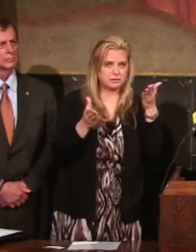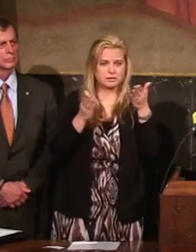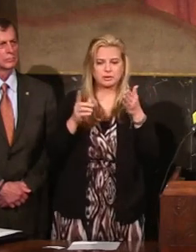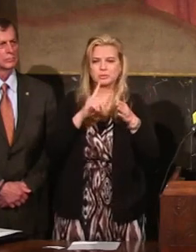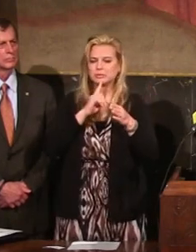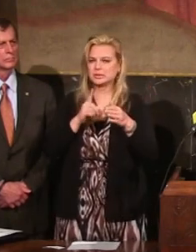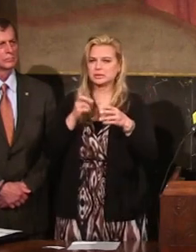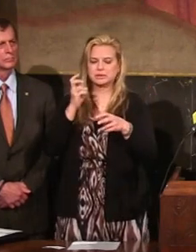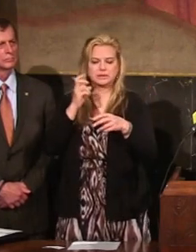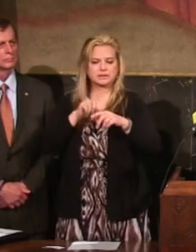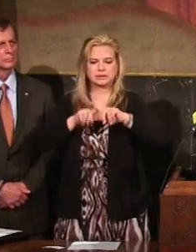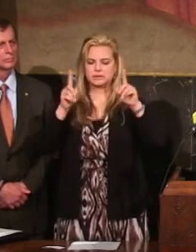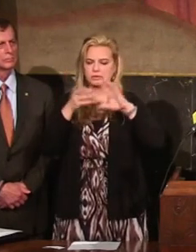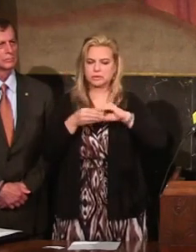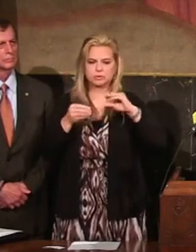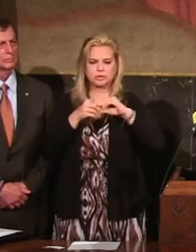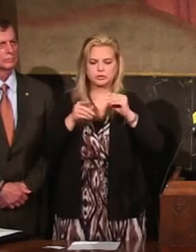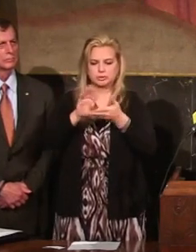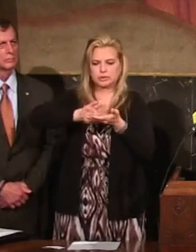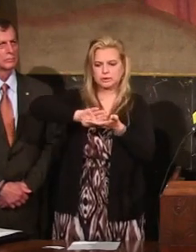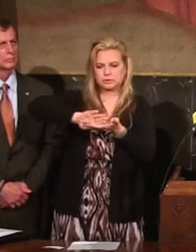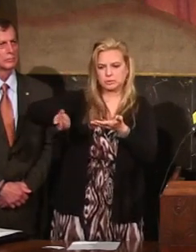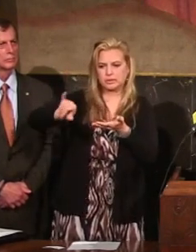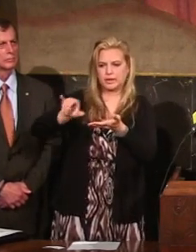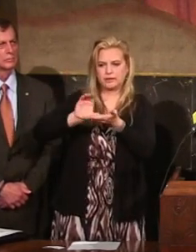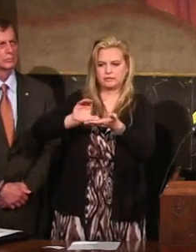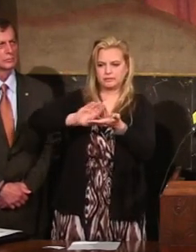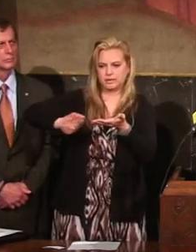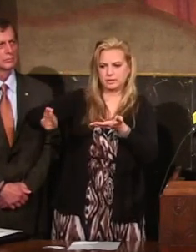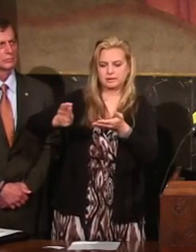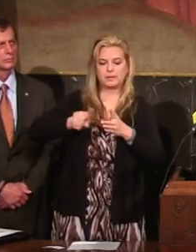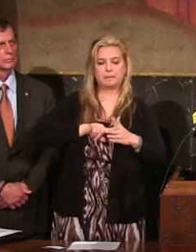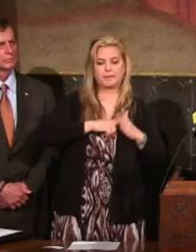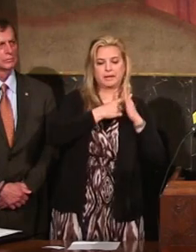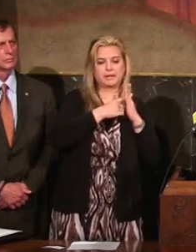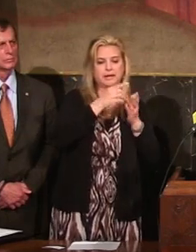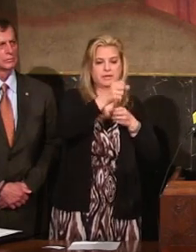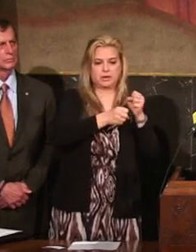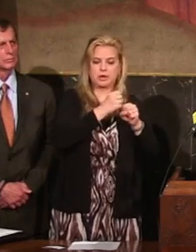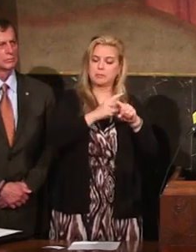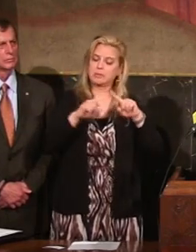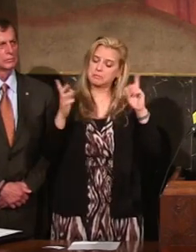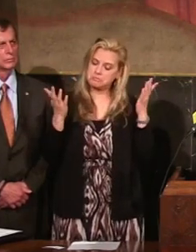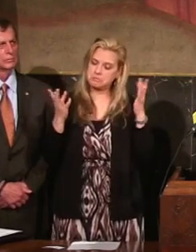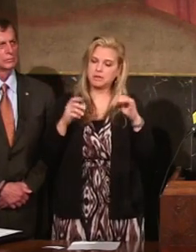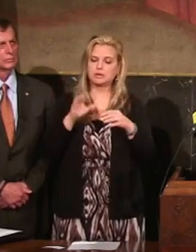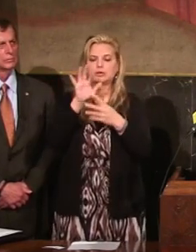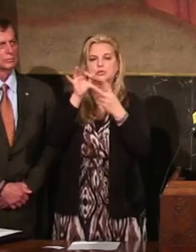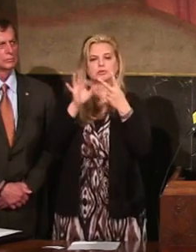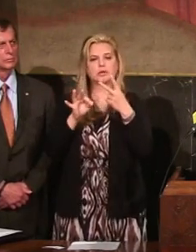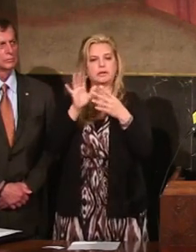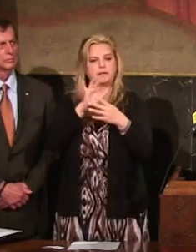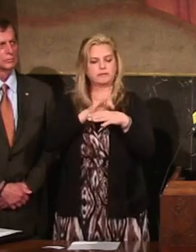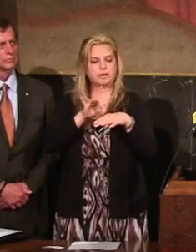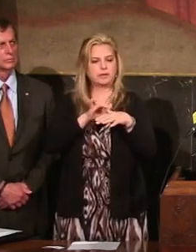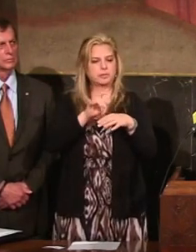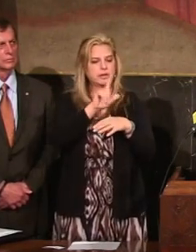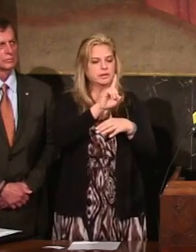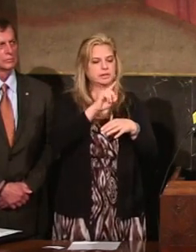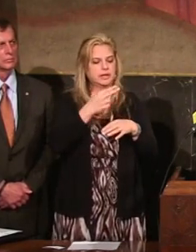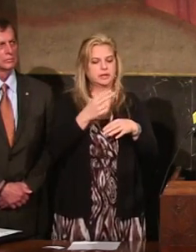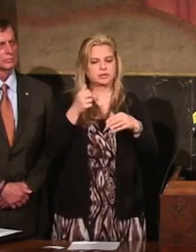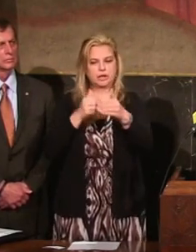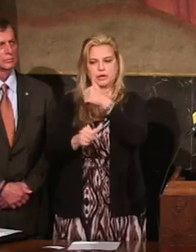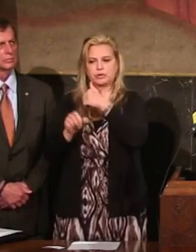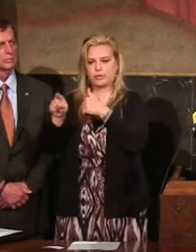to intentionally exclude this funding from the budget at the beginning of the year. Nevertheless, the choices available to LDH under the committee amendments